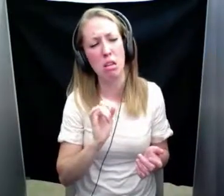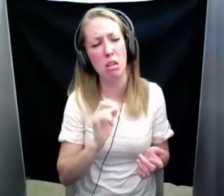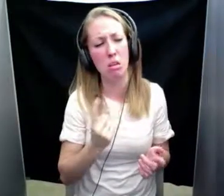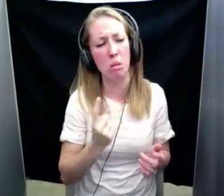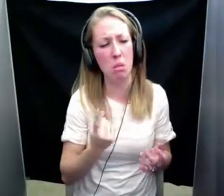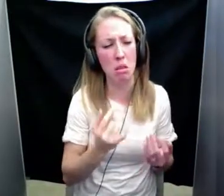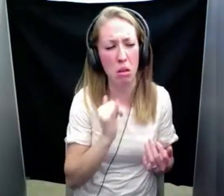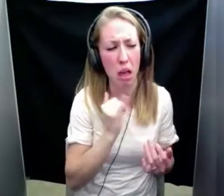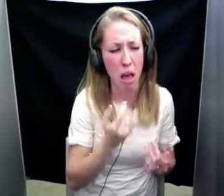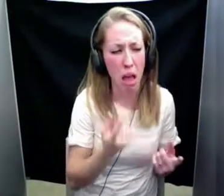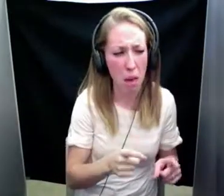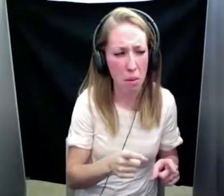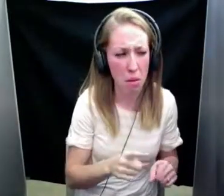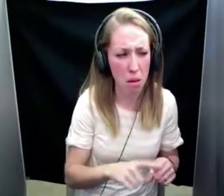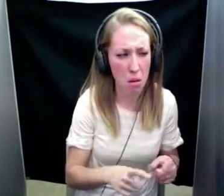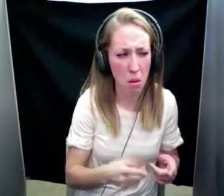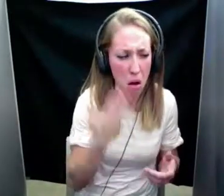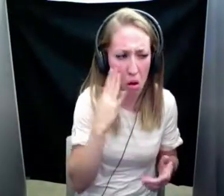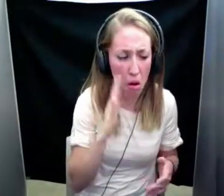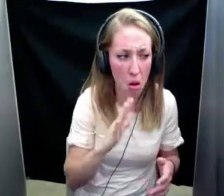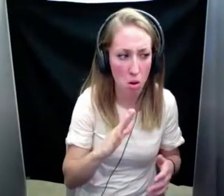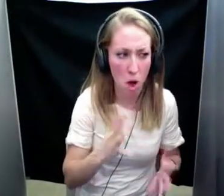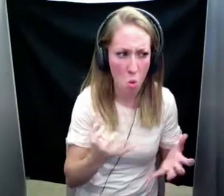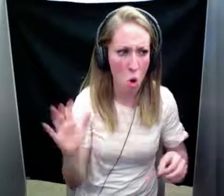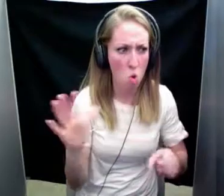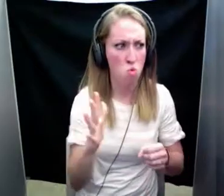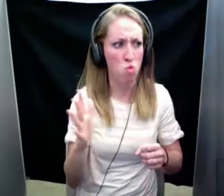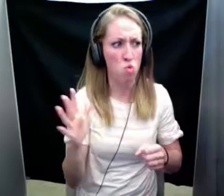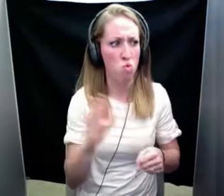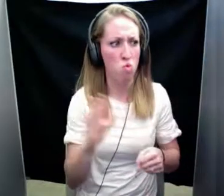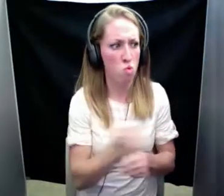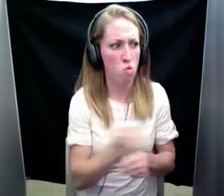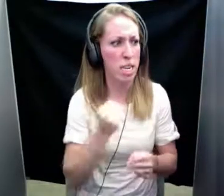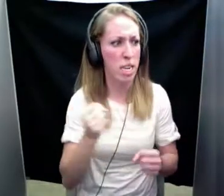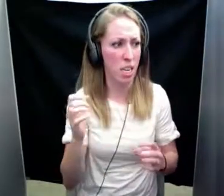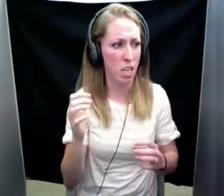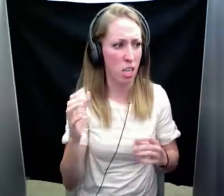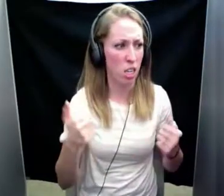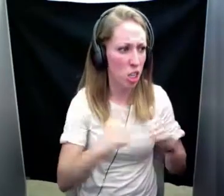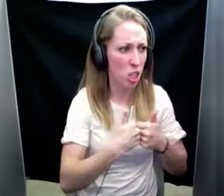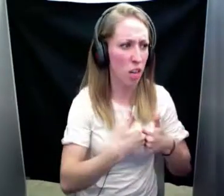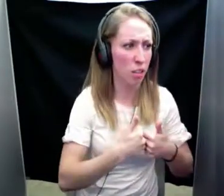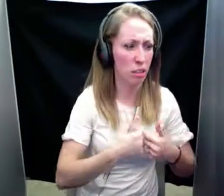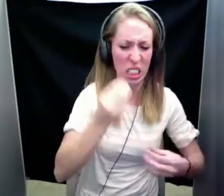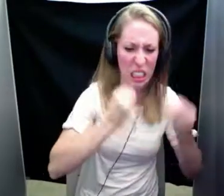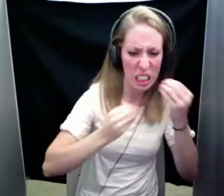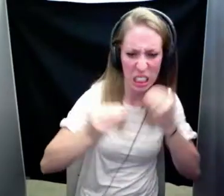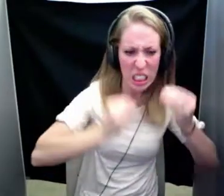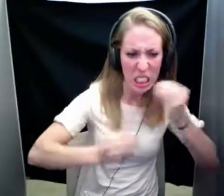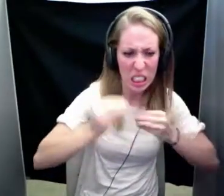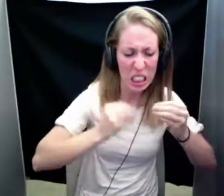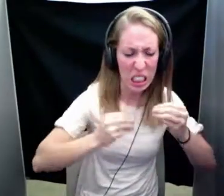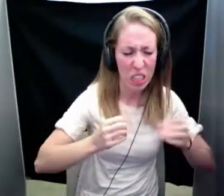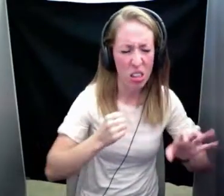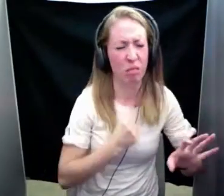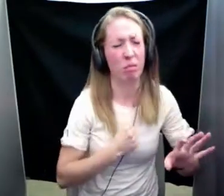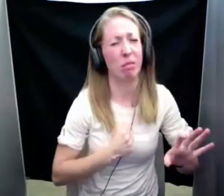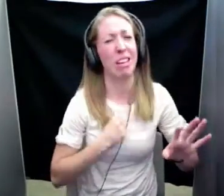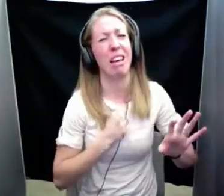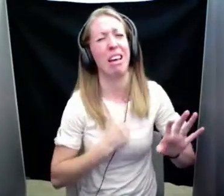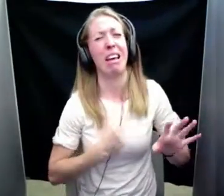eating and eating and eating. And finally he said, "I am sorry, I can't eat another